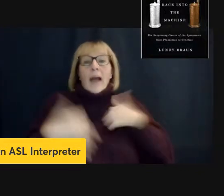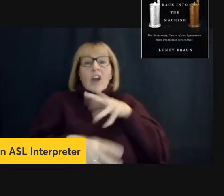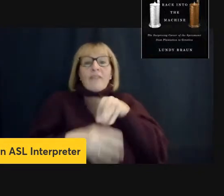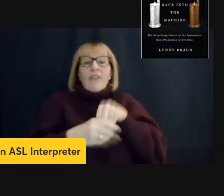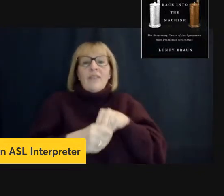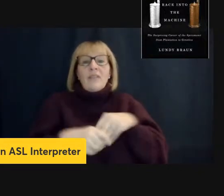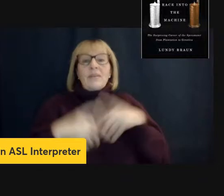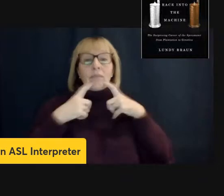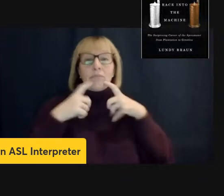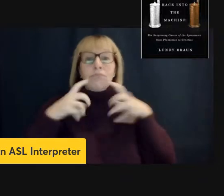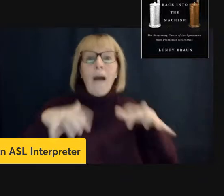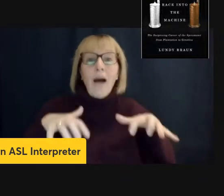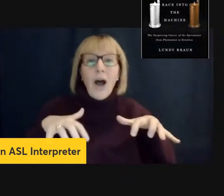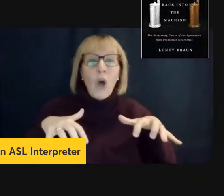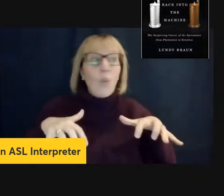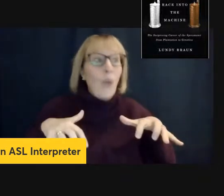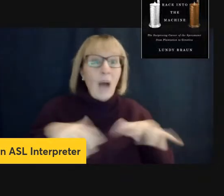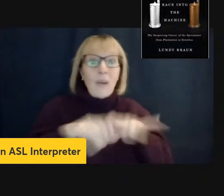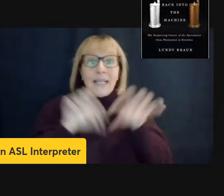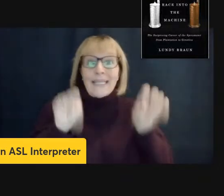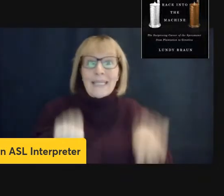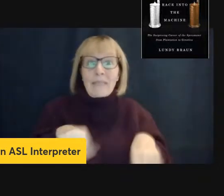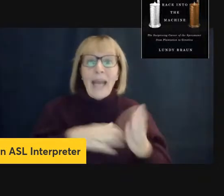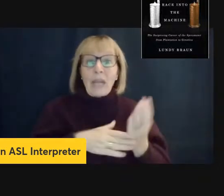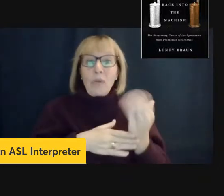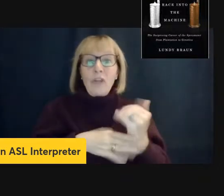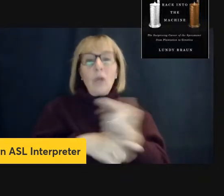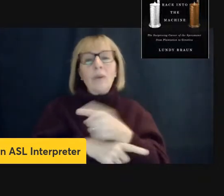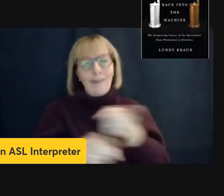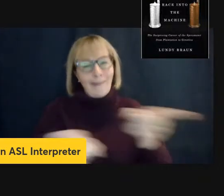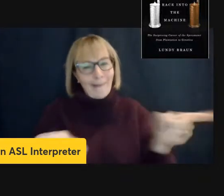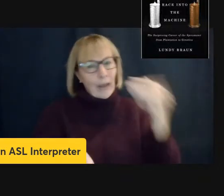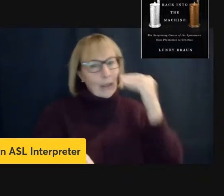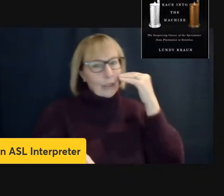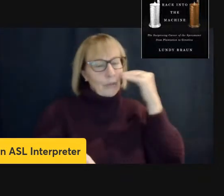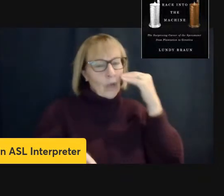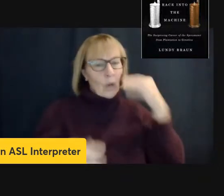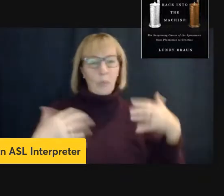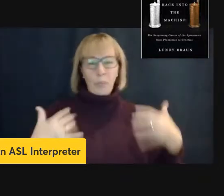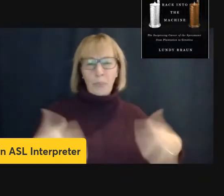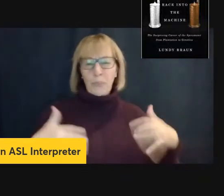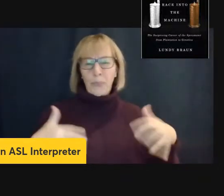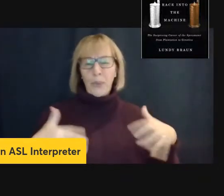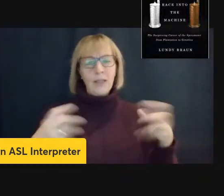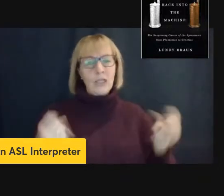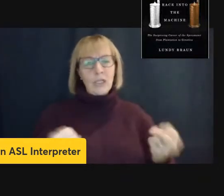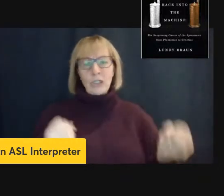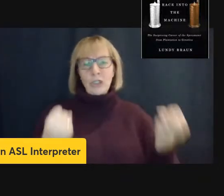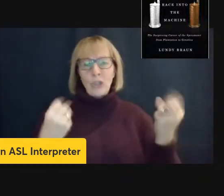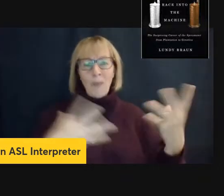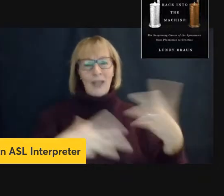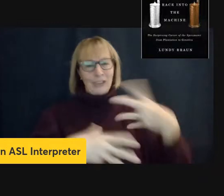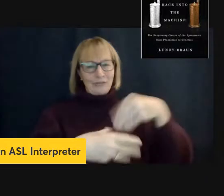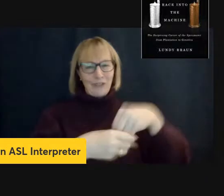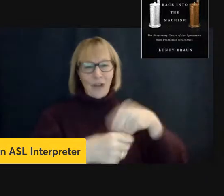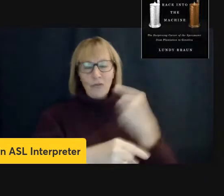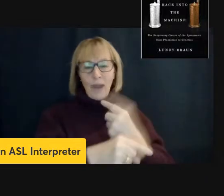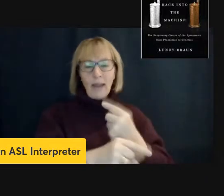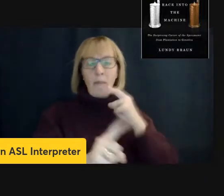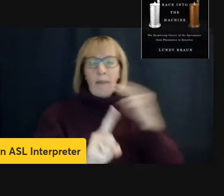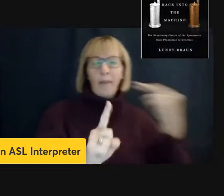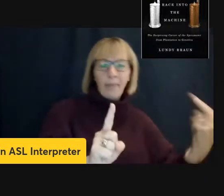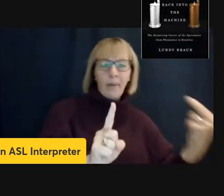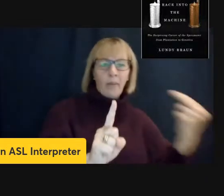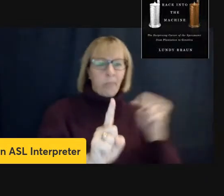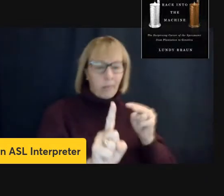into. If any of you have done systematic reviews, you know they're quite onerous, but I found many different perspectives that I